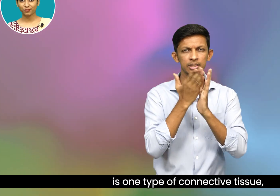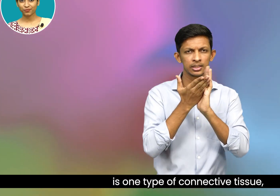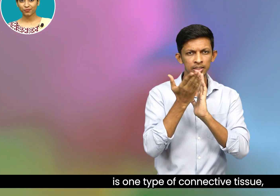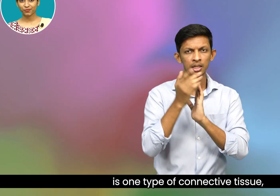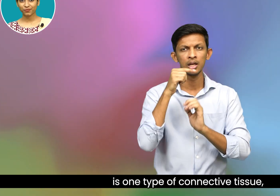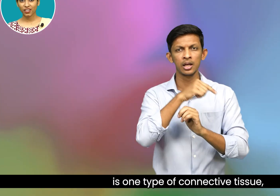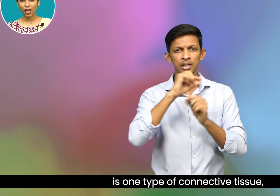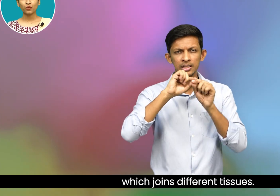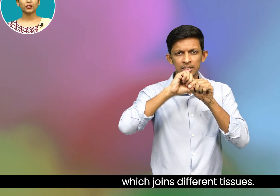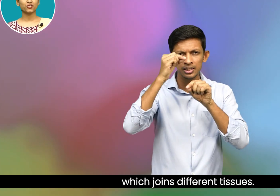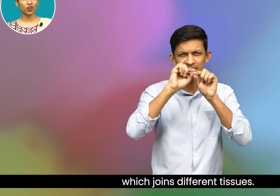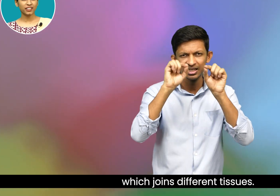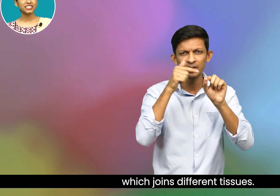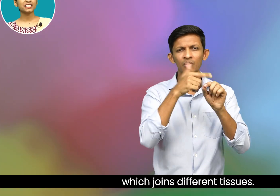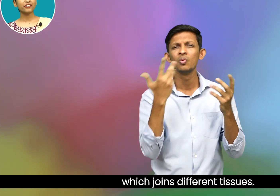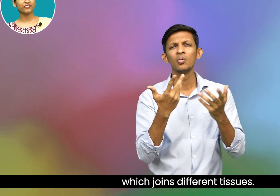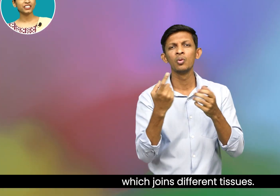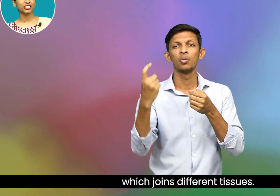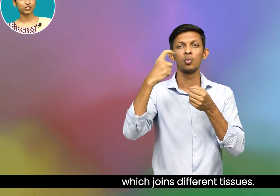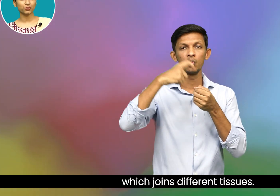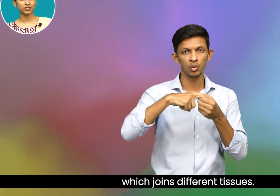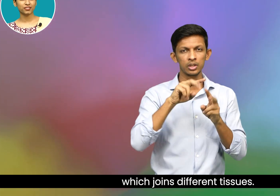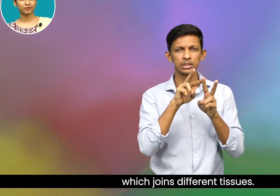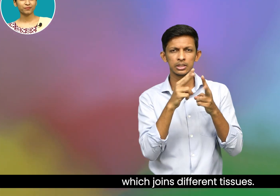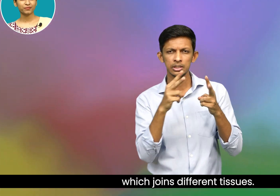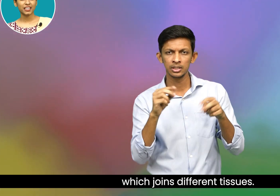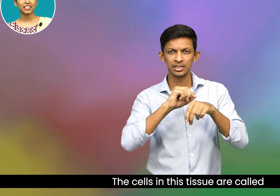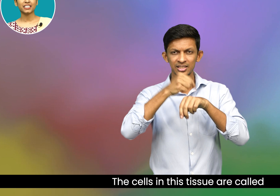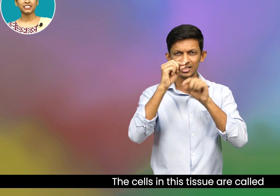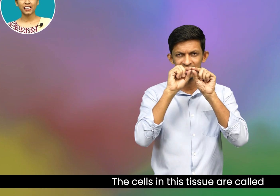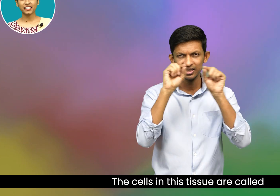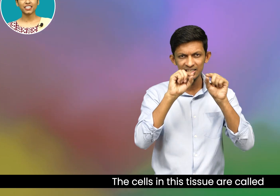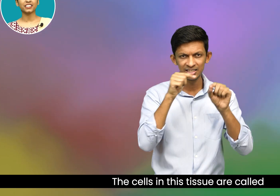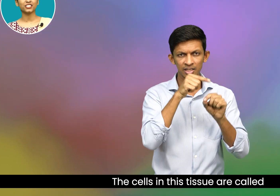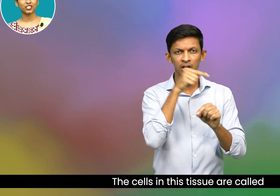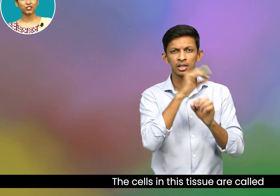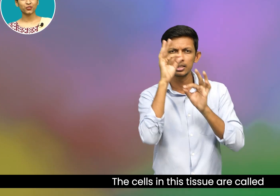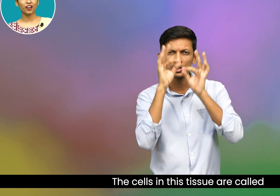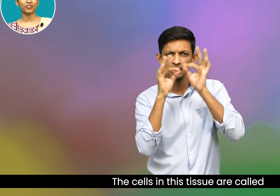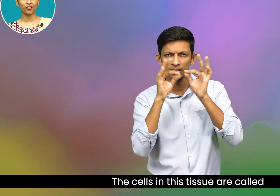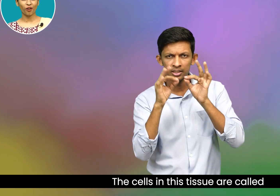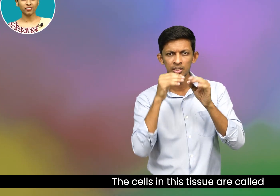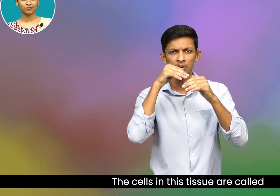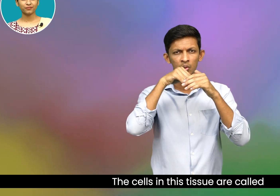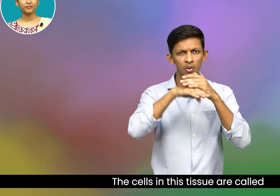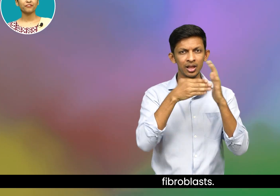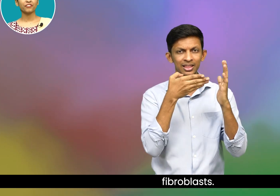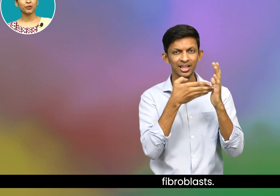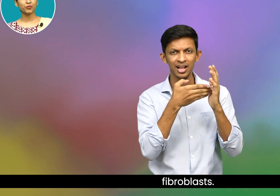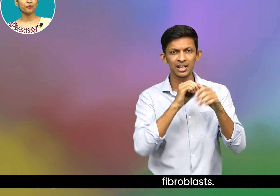tissue which joins different tissues. The cells in this tissue are called